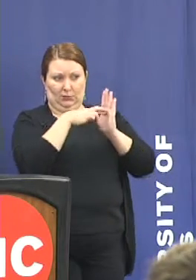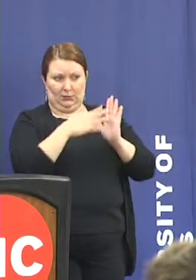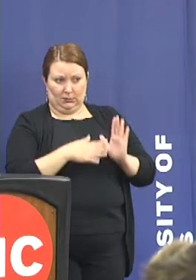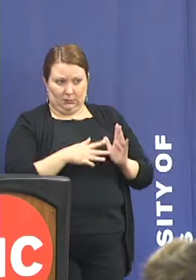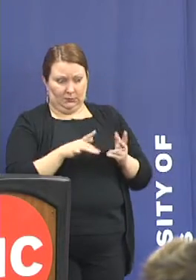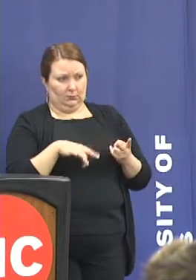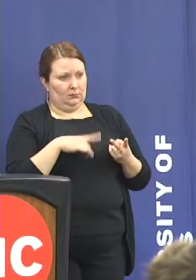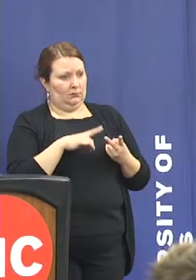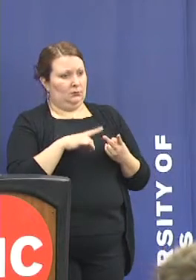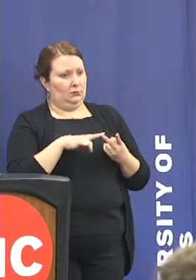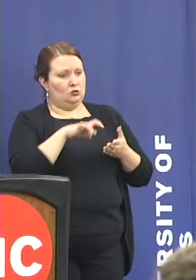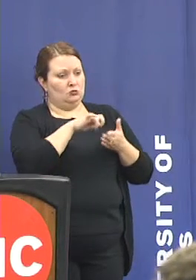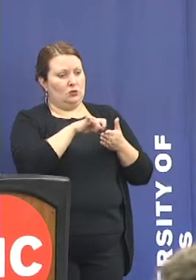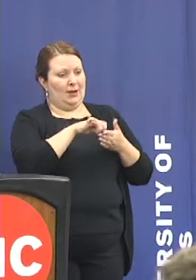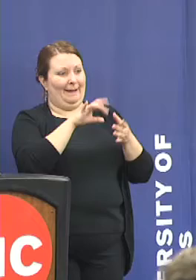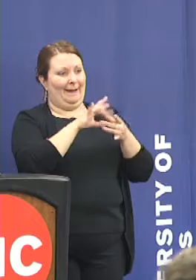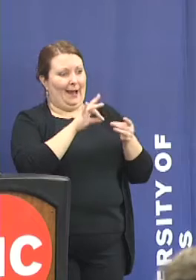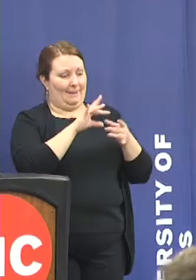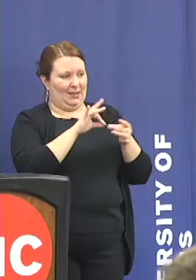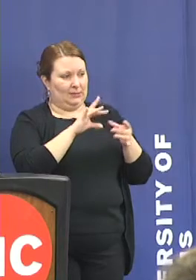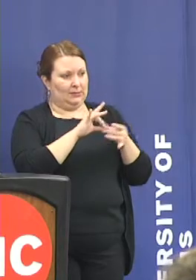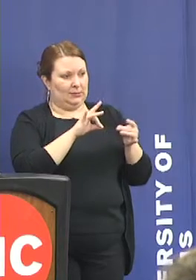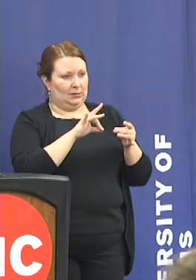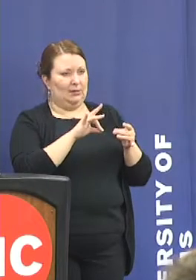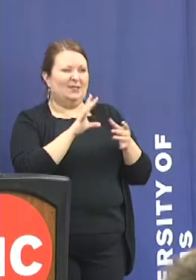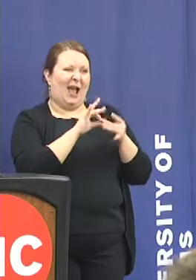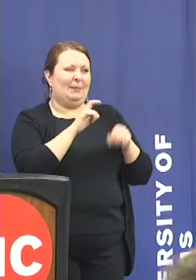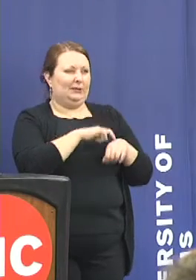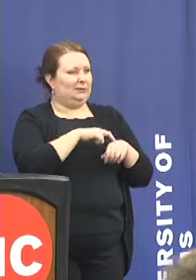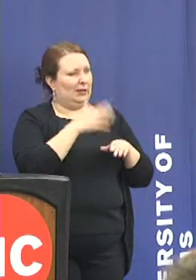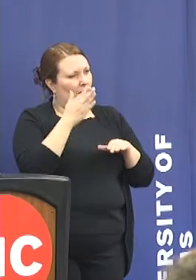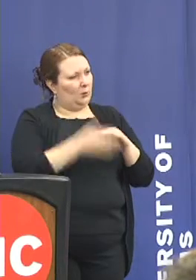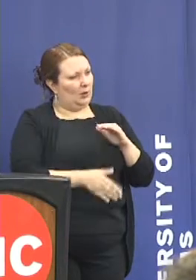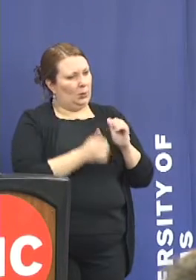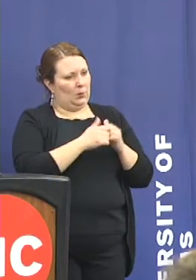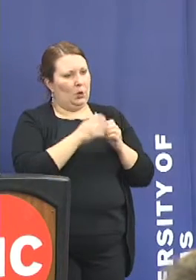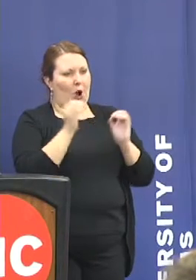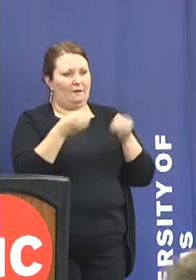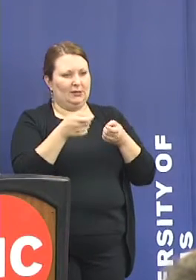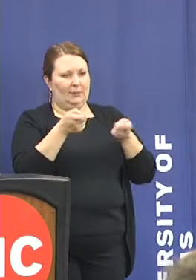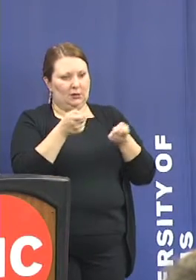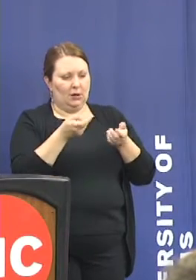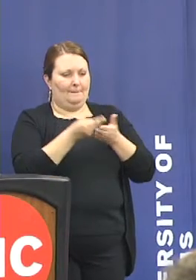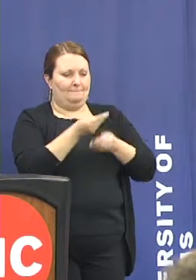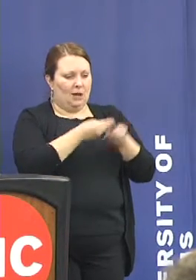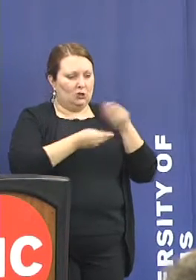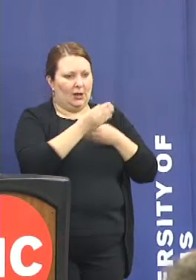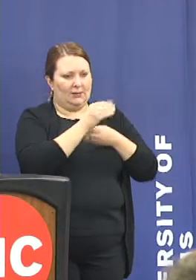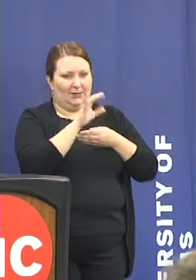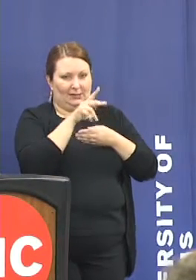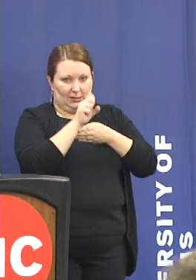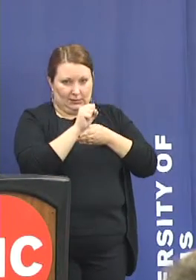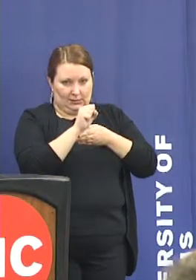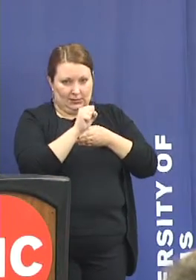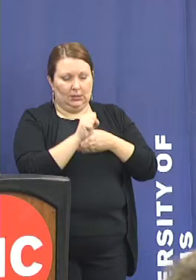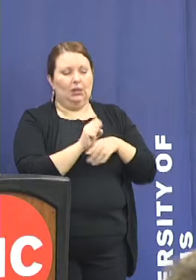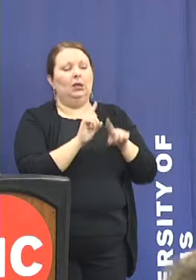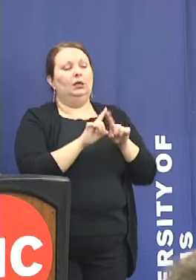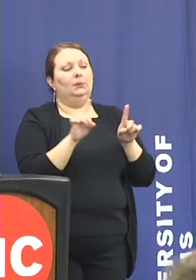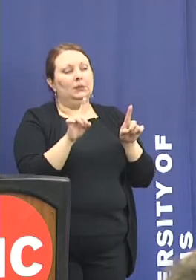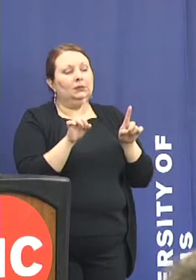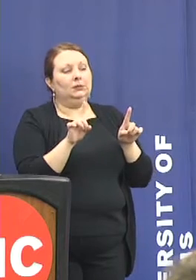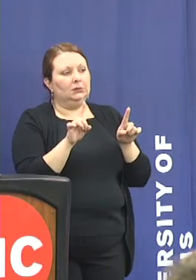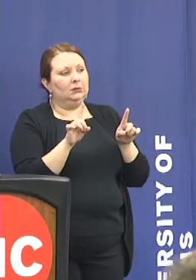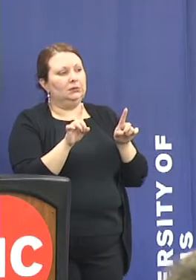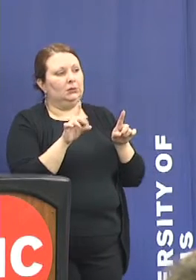representatives. There's ways that you can write comments. There were comment periods that ended already with the Office of Management and Budget and the census. But it,